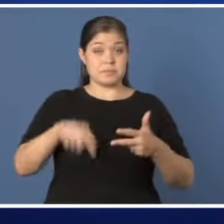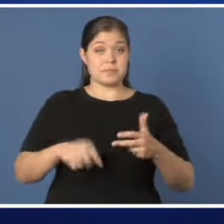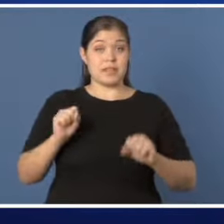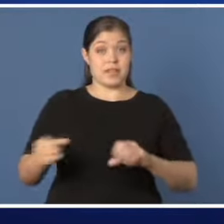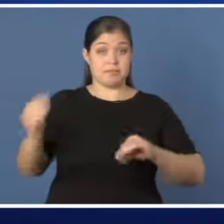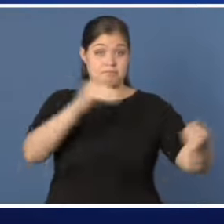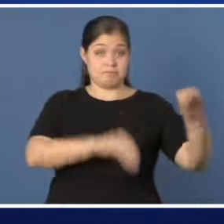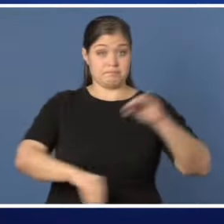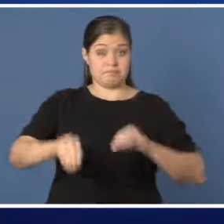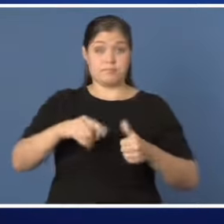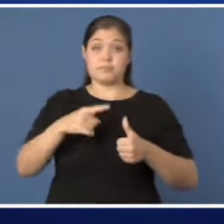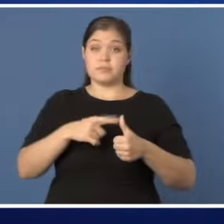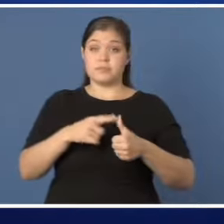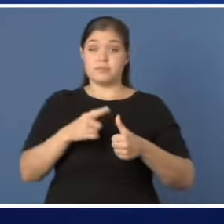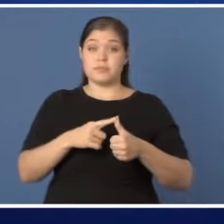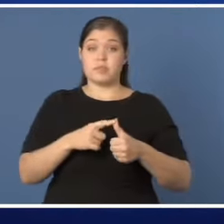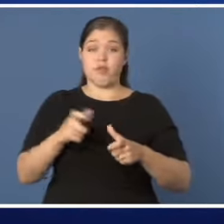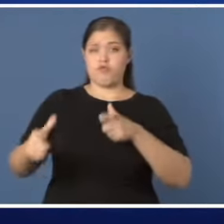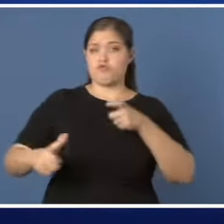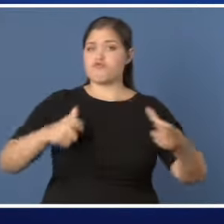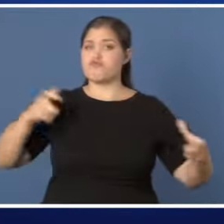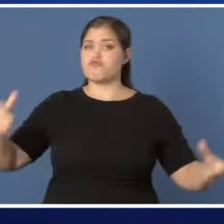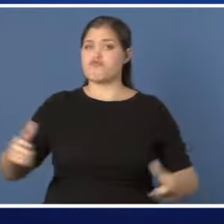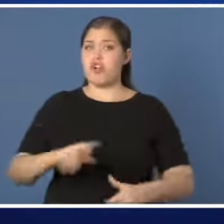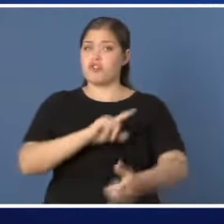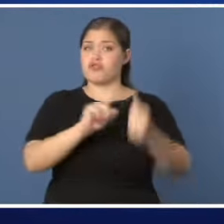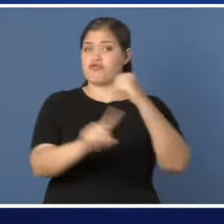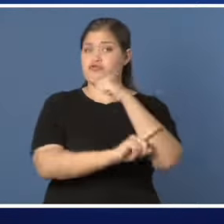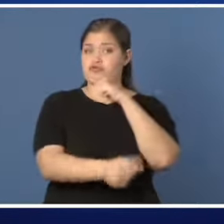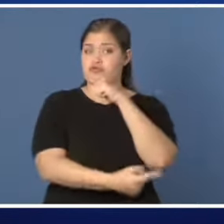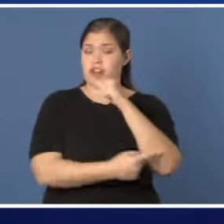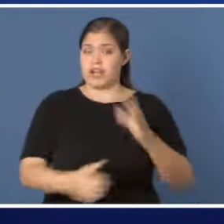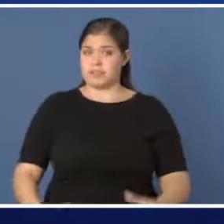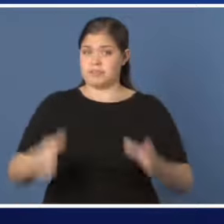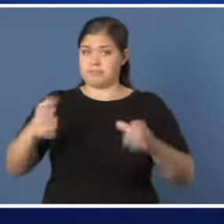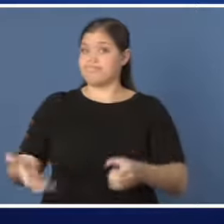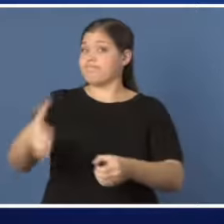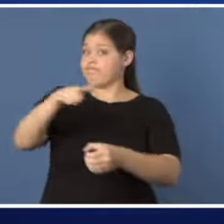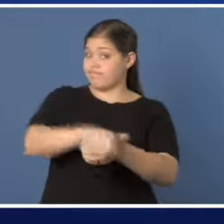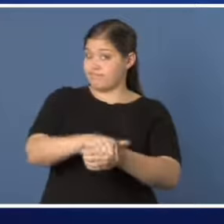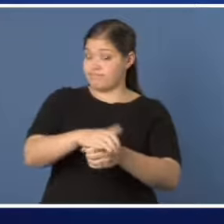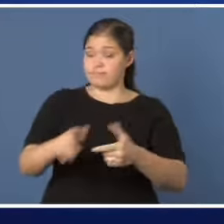Possible containers include a large covered trash container,